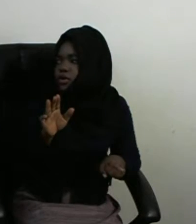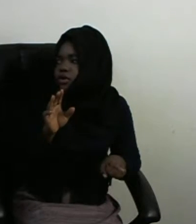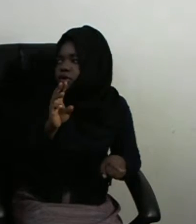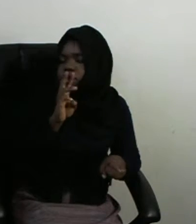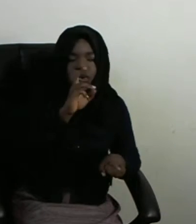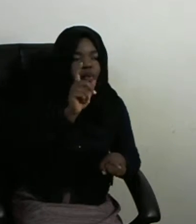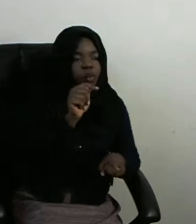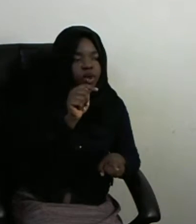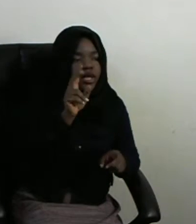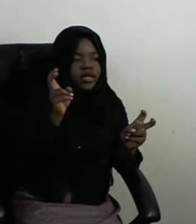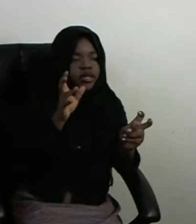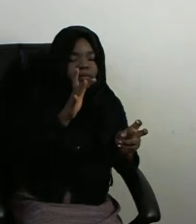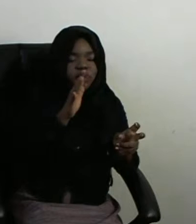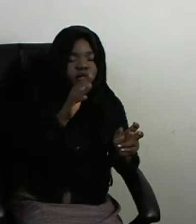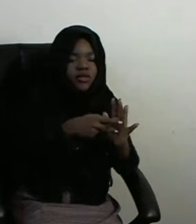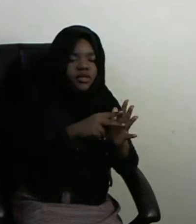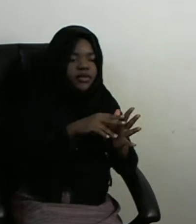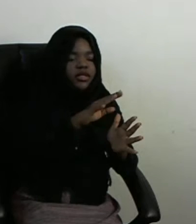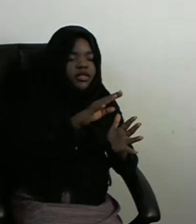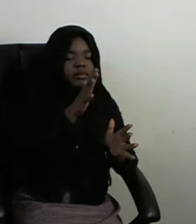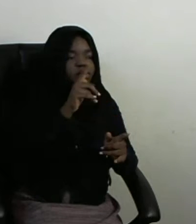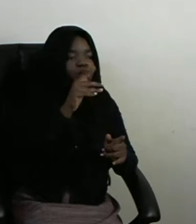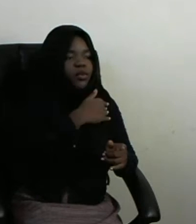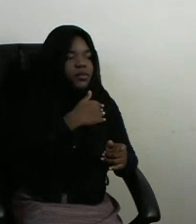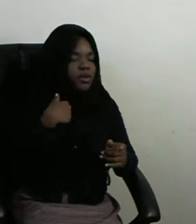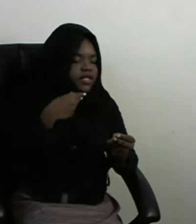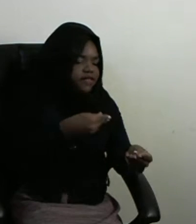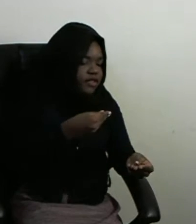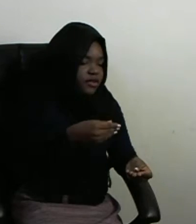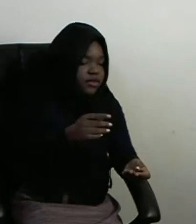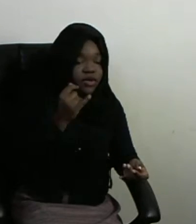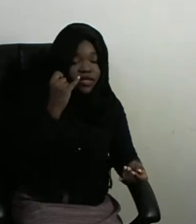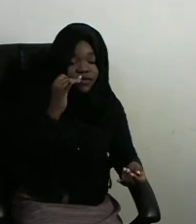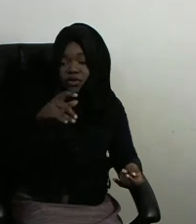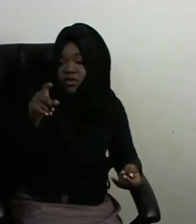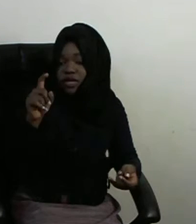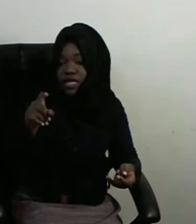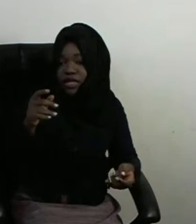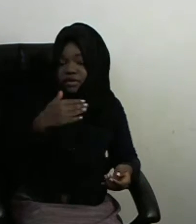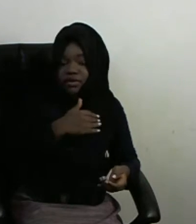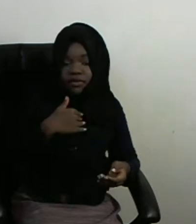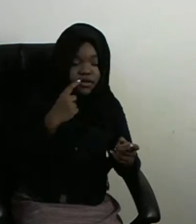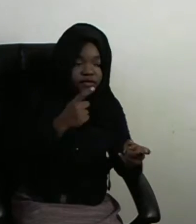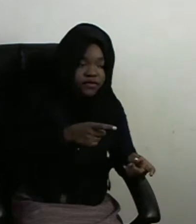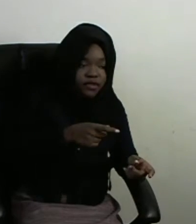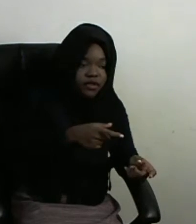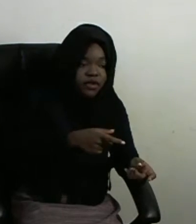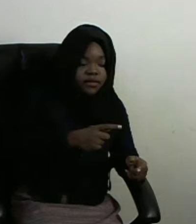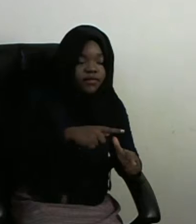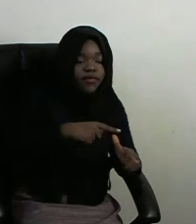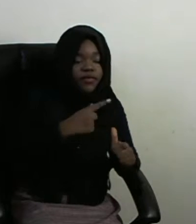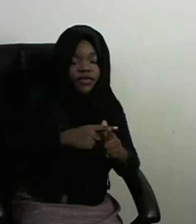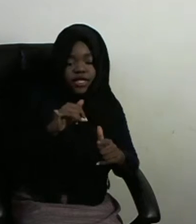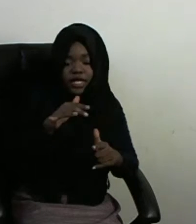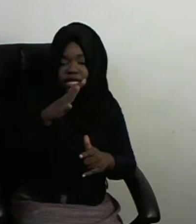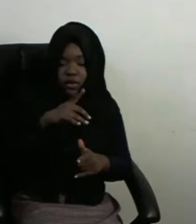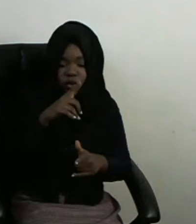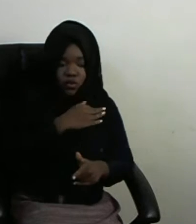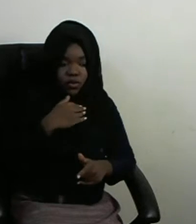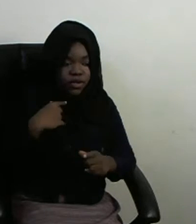that breastfed you as a child. So if you needed to be breastfed, the lady